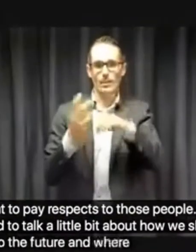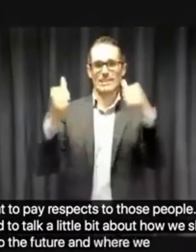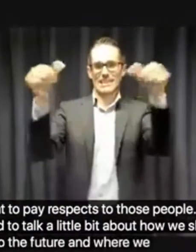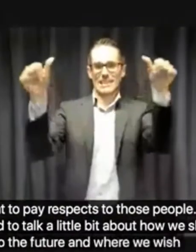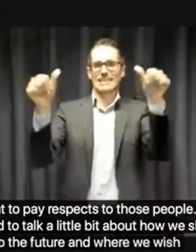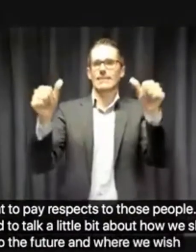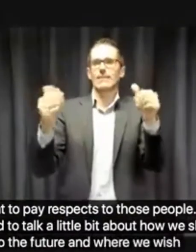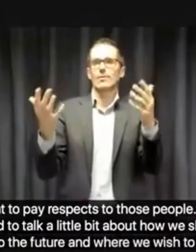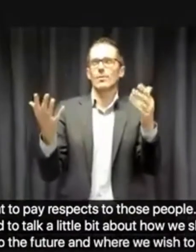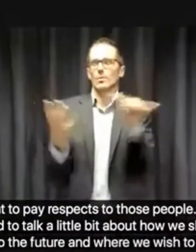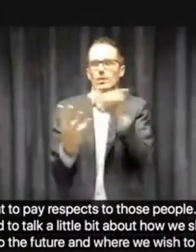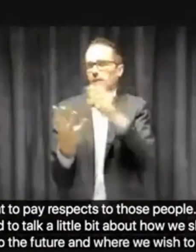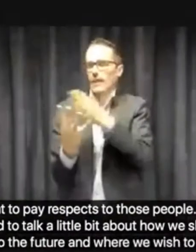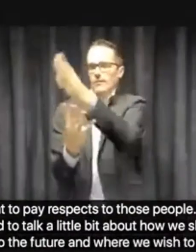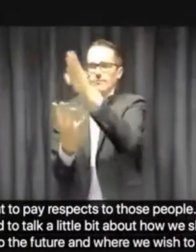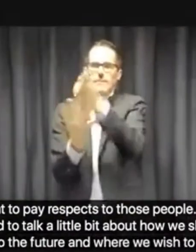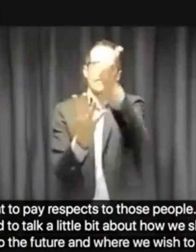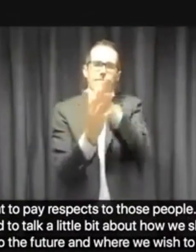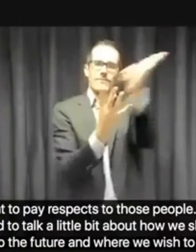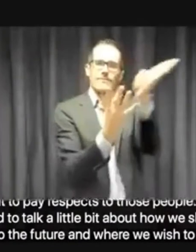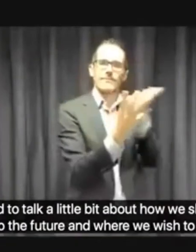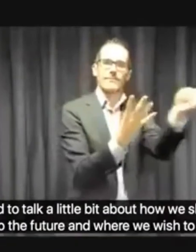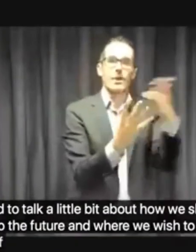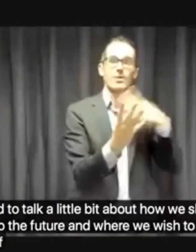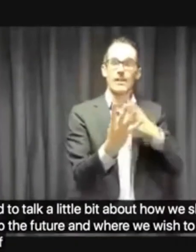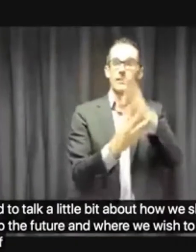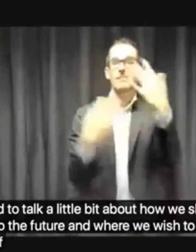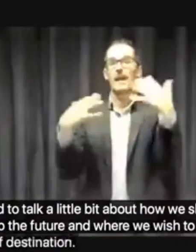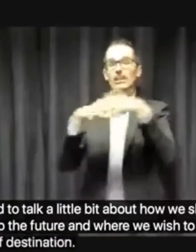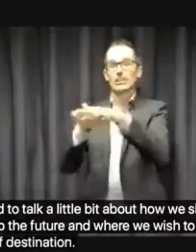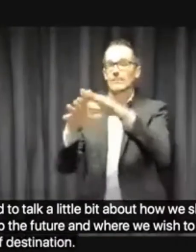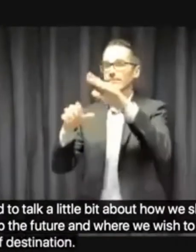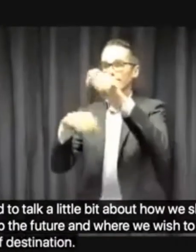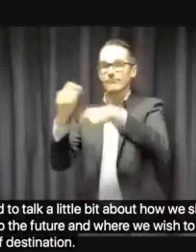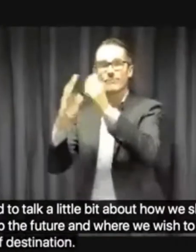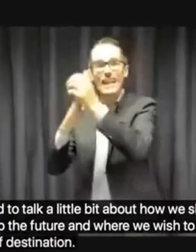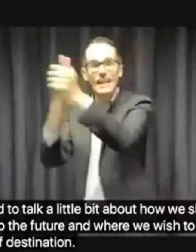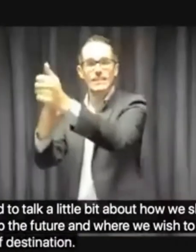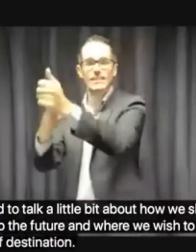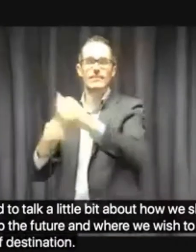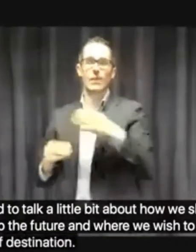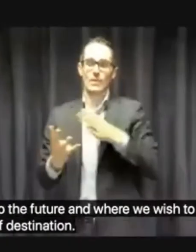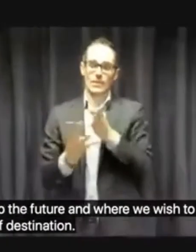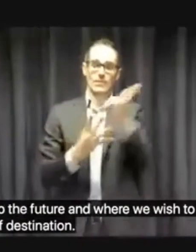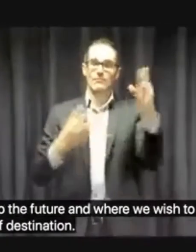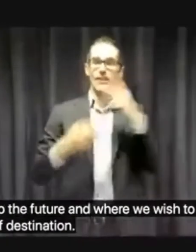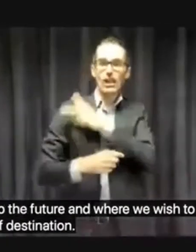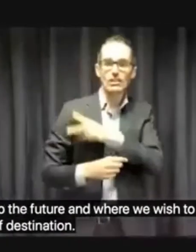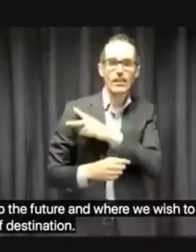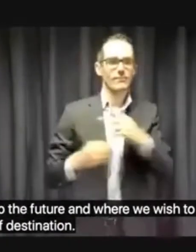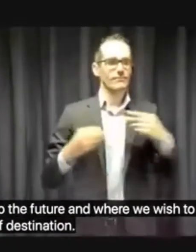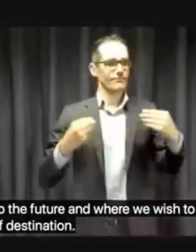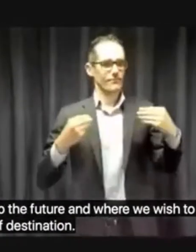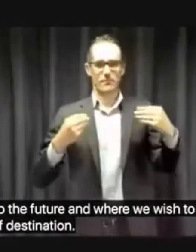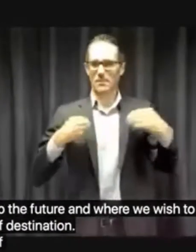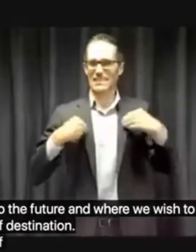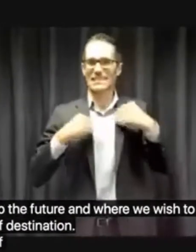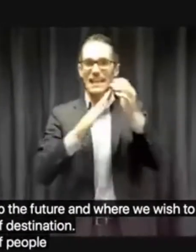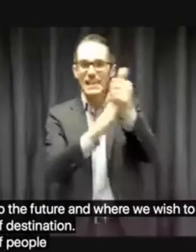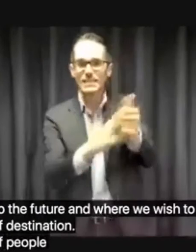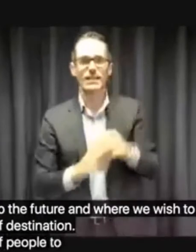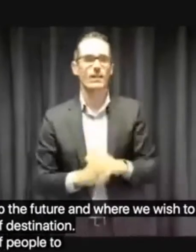destination. And I think that for deaf people to succeed, there are different pathways. They might want to be a leader in the mainstream, be